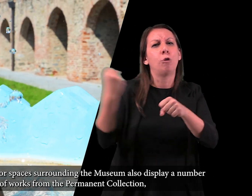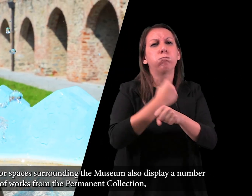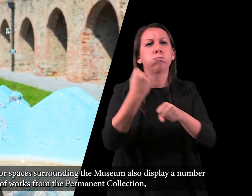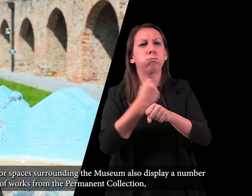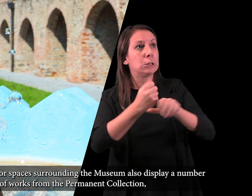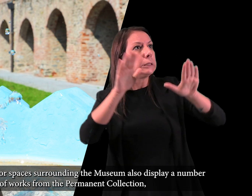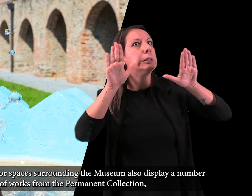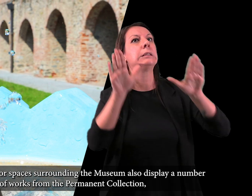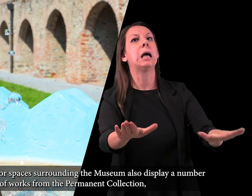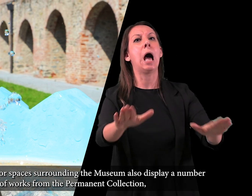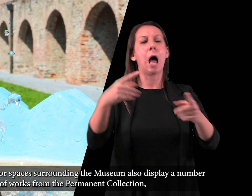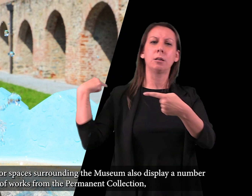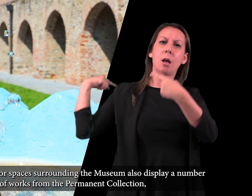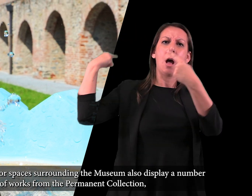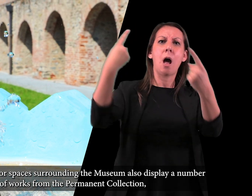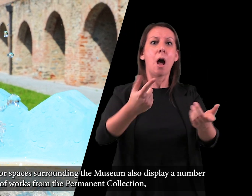collection.